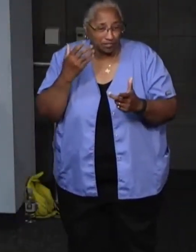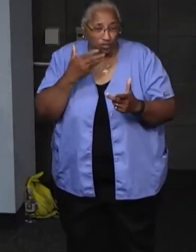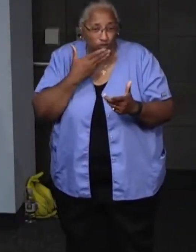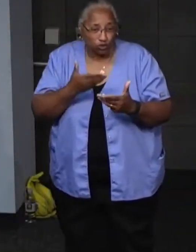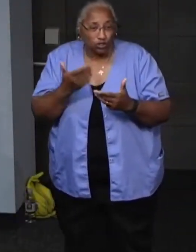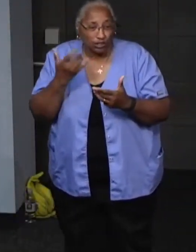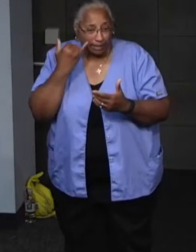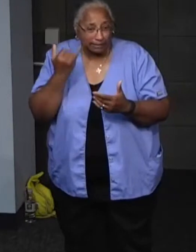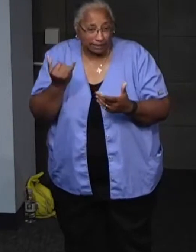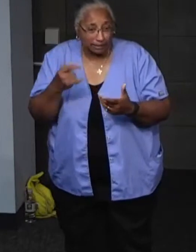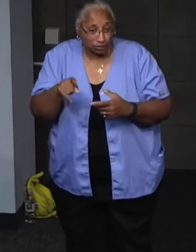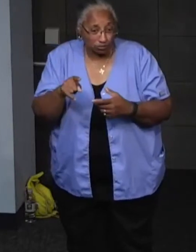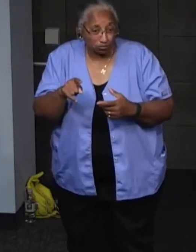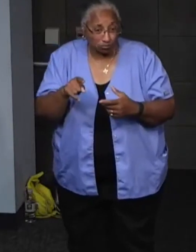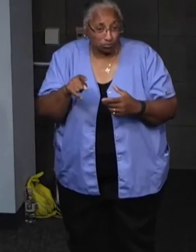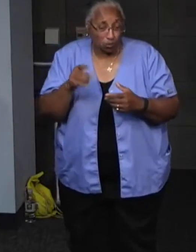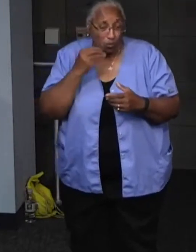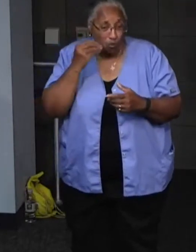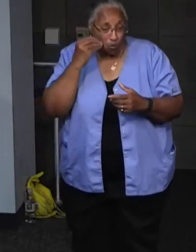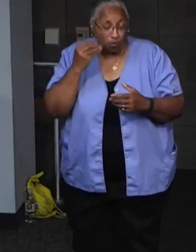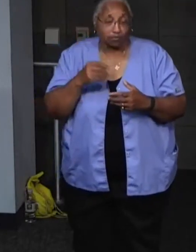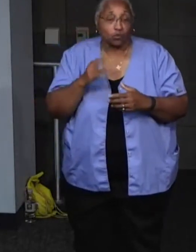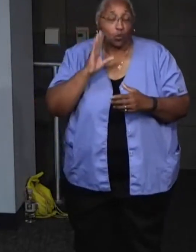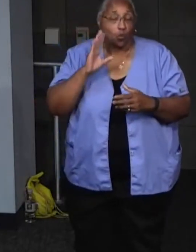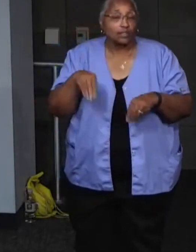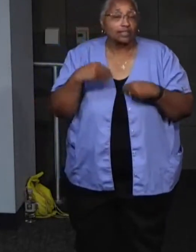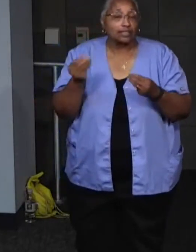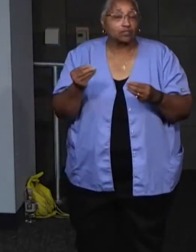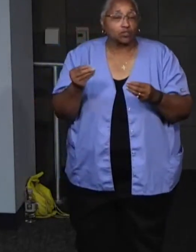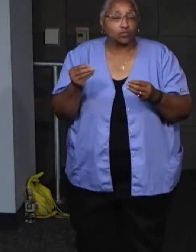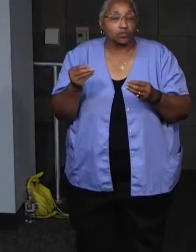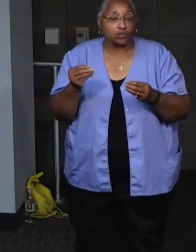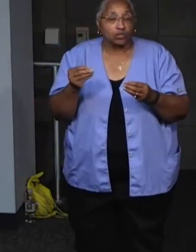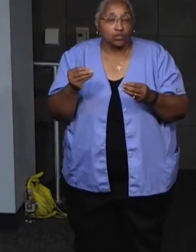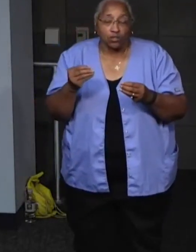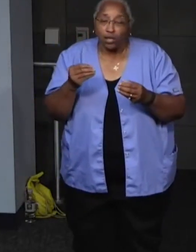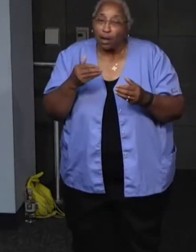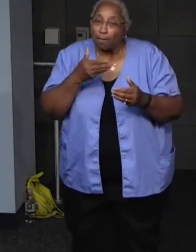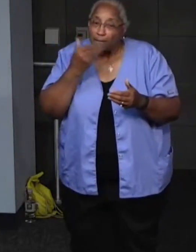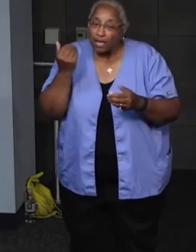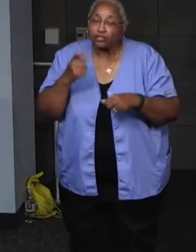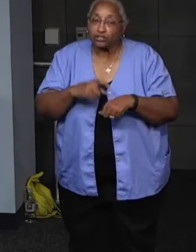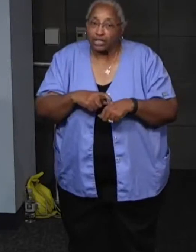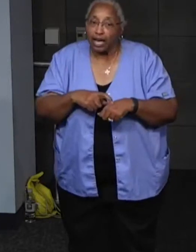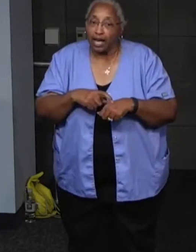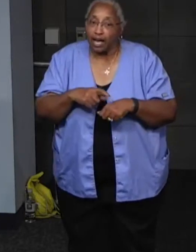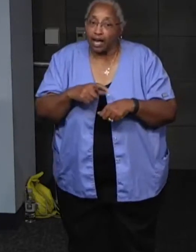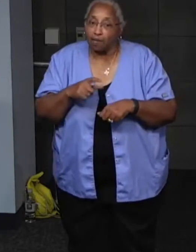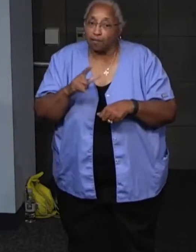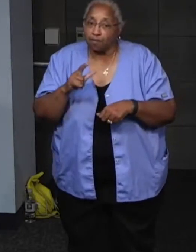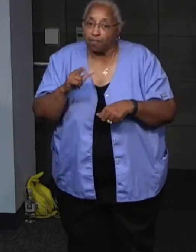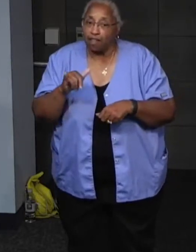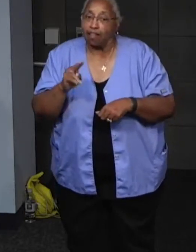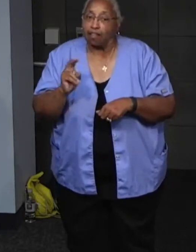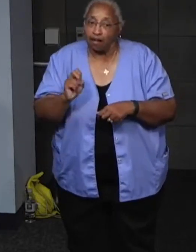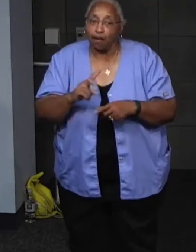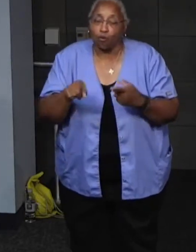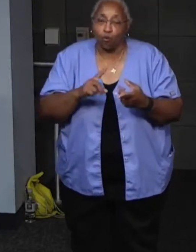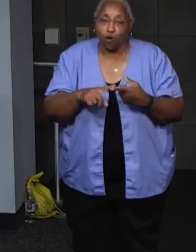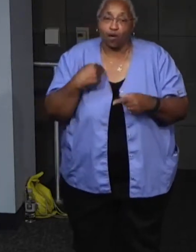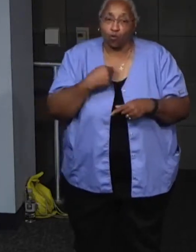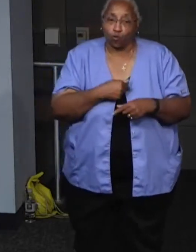know where you live, of where you're at, and it'll give you a more tighter time frame of when we expect to have the majority of customers